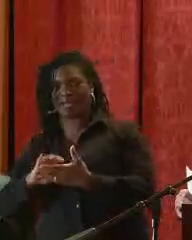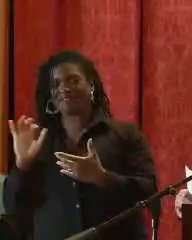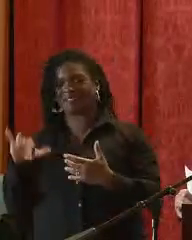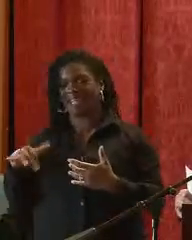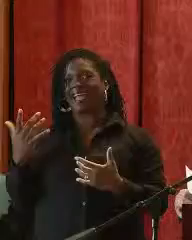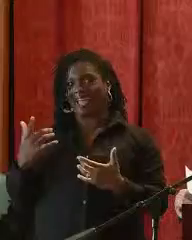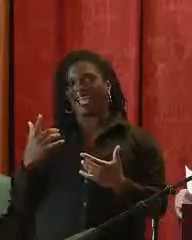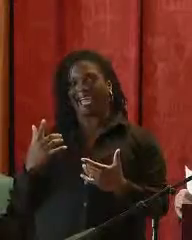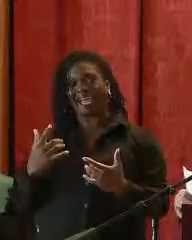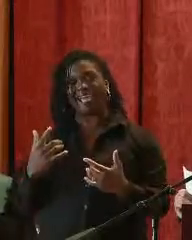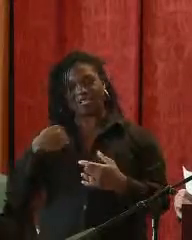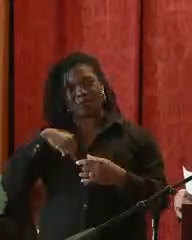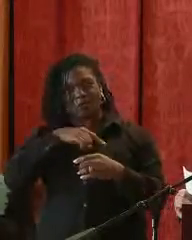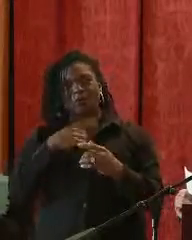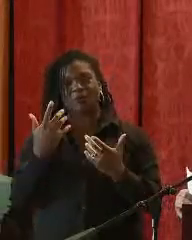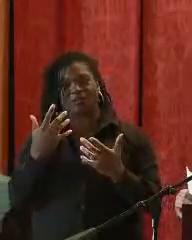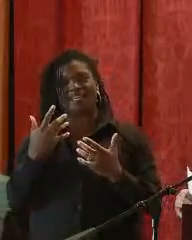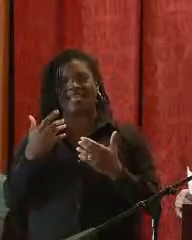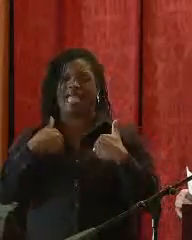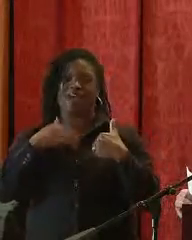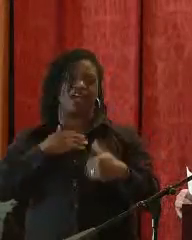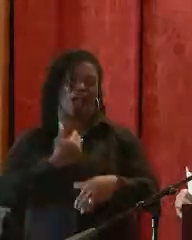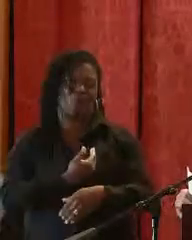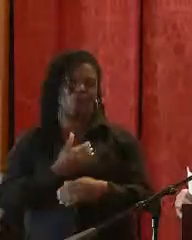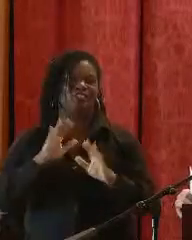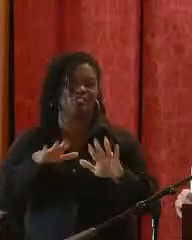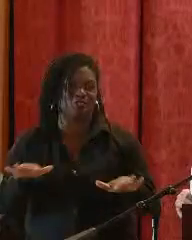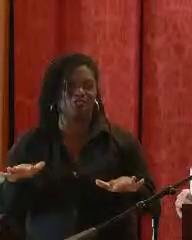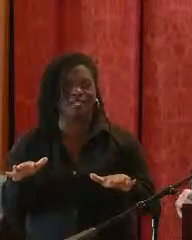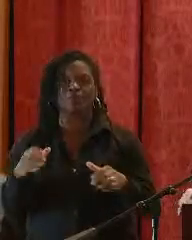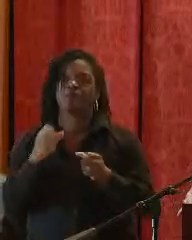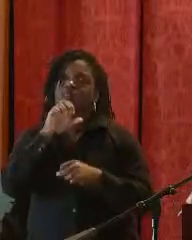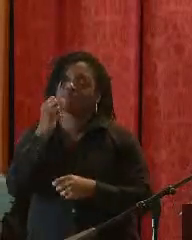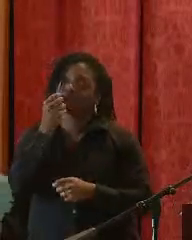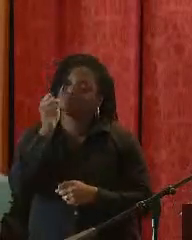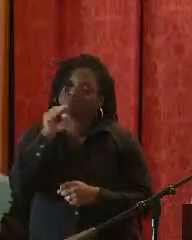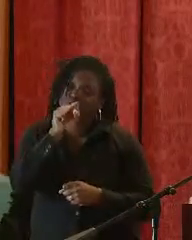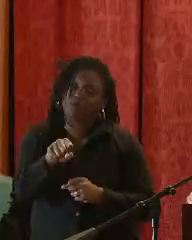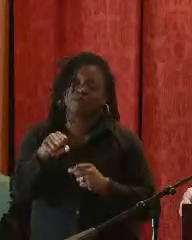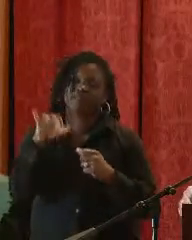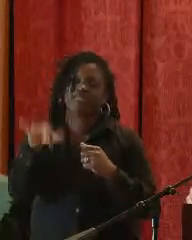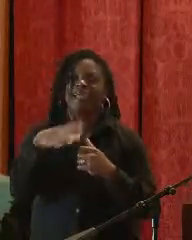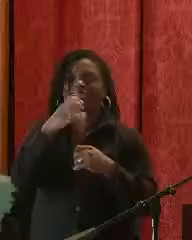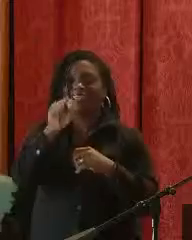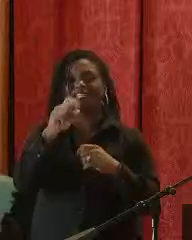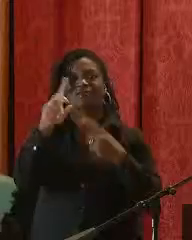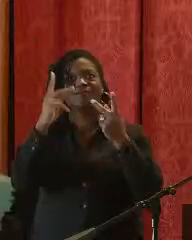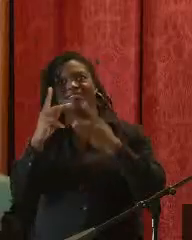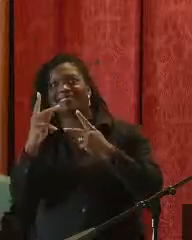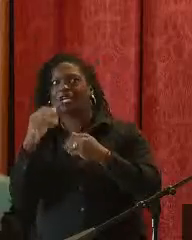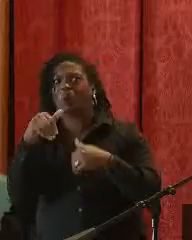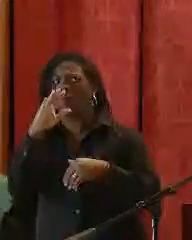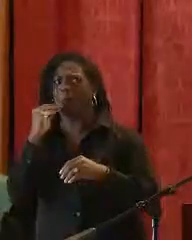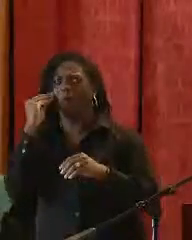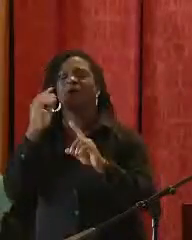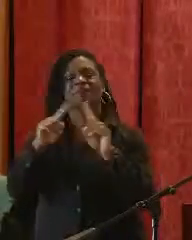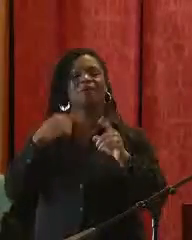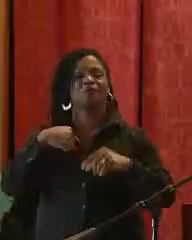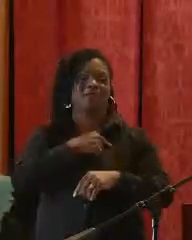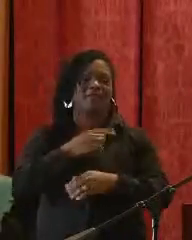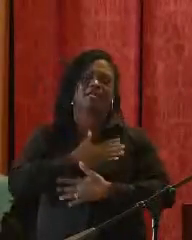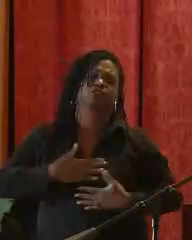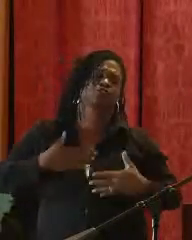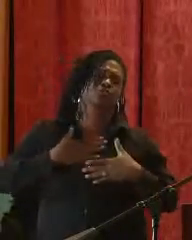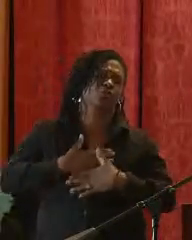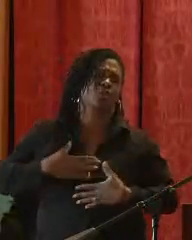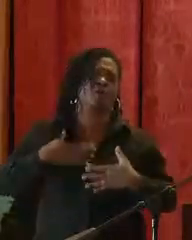when they're going home, we like that too. So I do want to thank you all for the honor, and I want to thank you for the opportunity to speak. Thank you, and